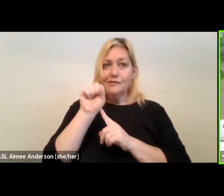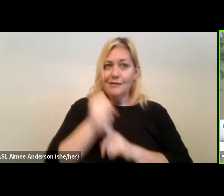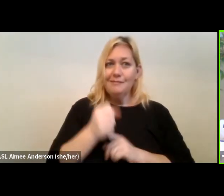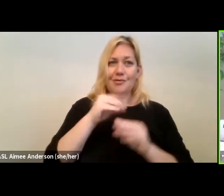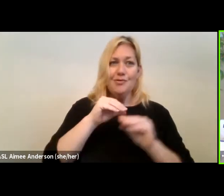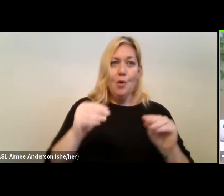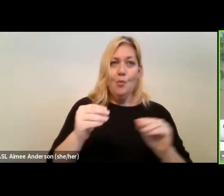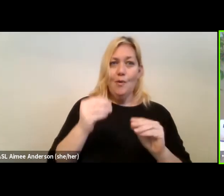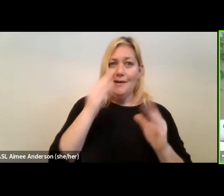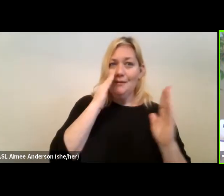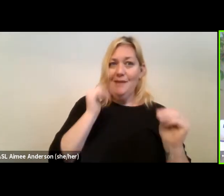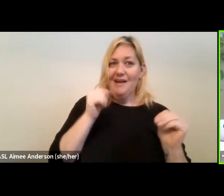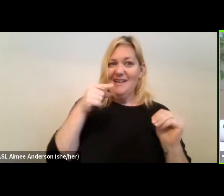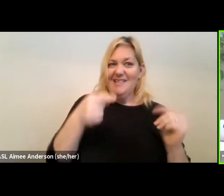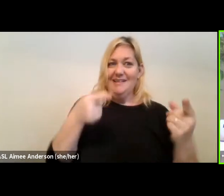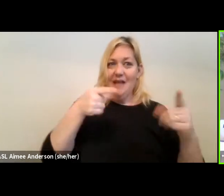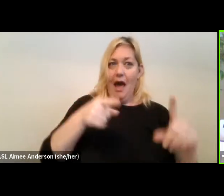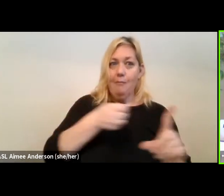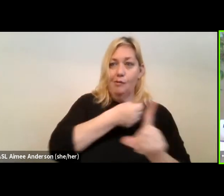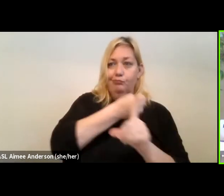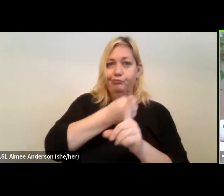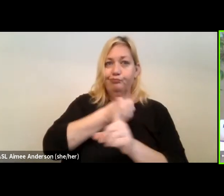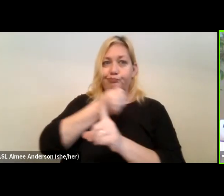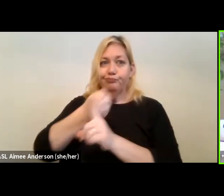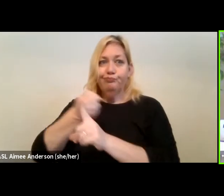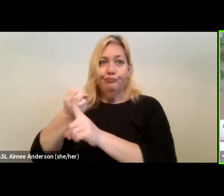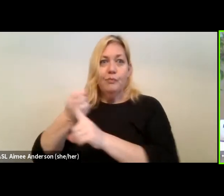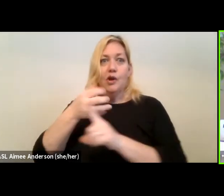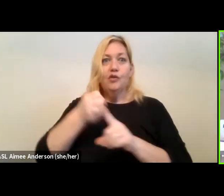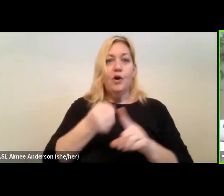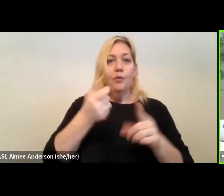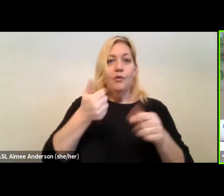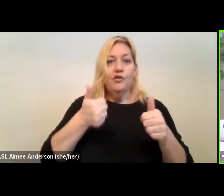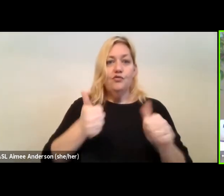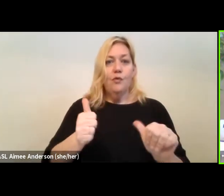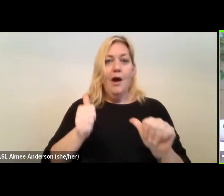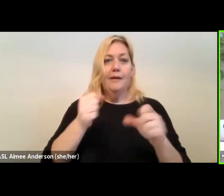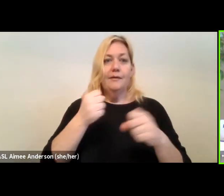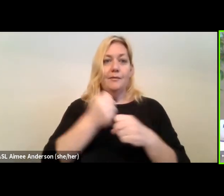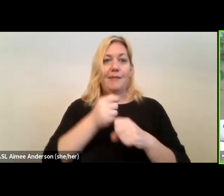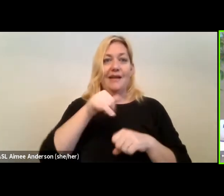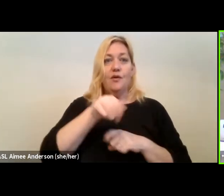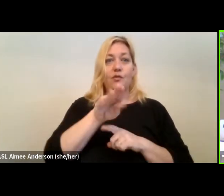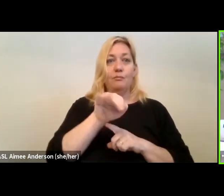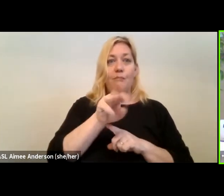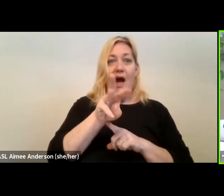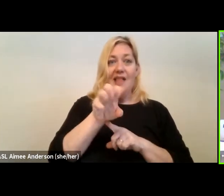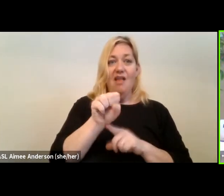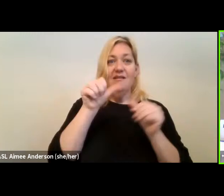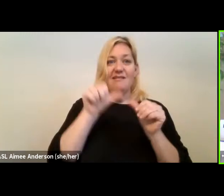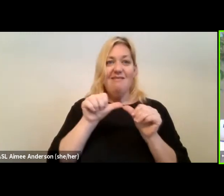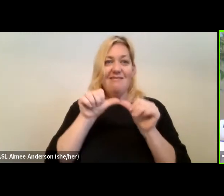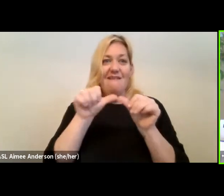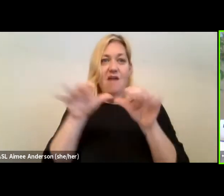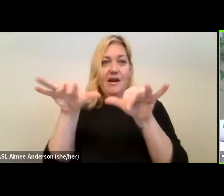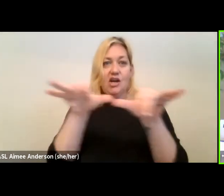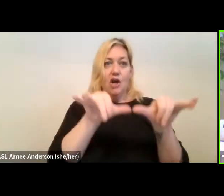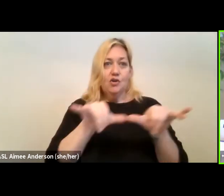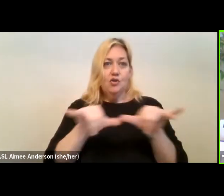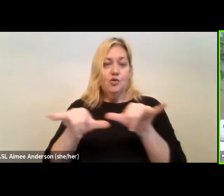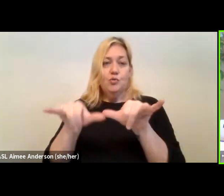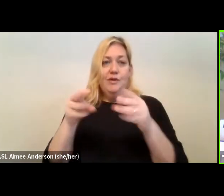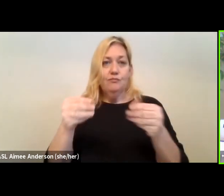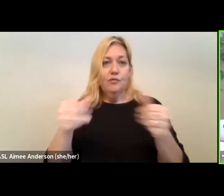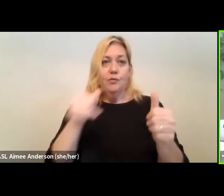expected for this to happen. However, it happened. So we're just trying to make the bylaws live on in continuity, so we don't have to amend them every